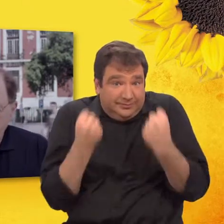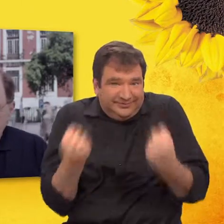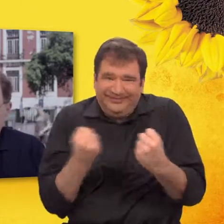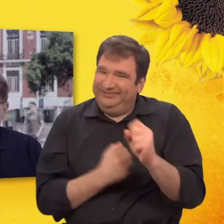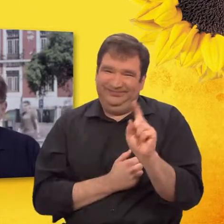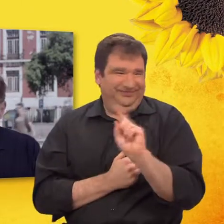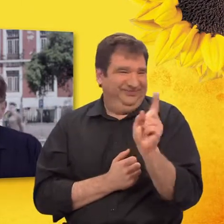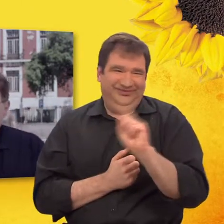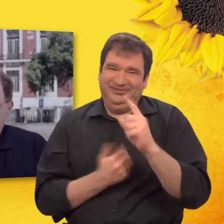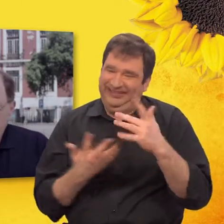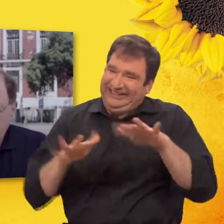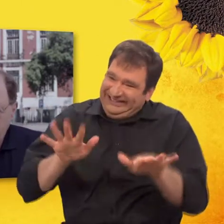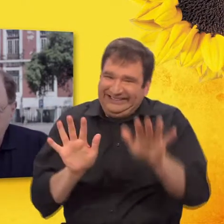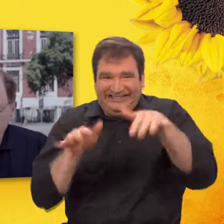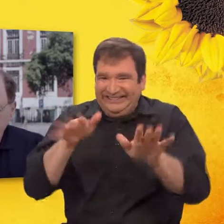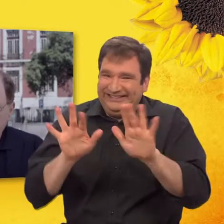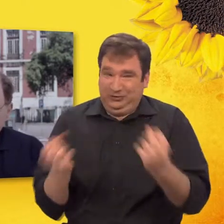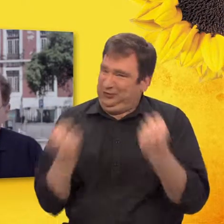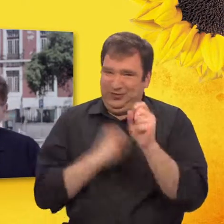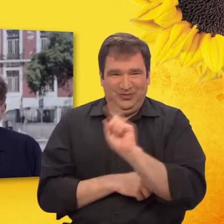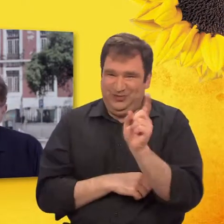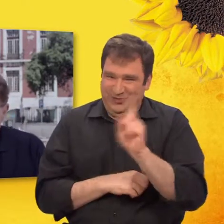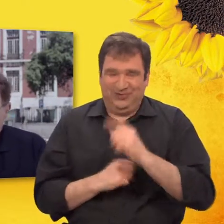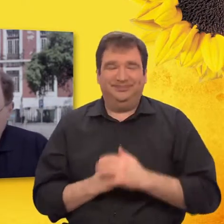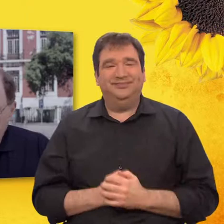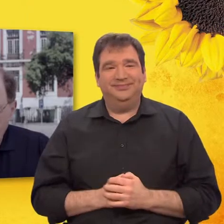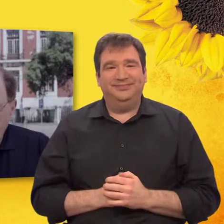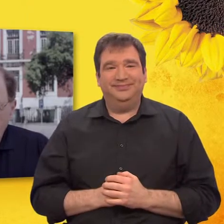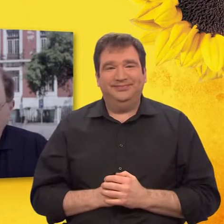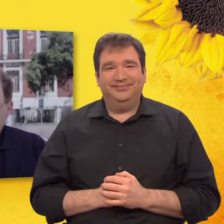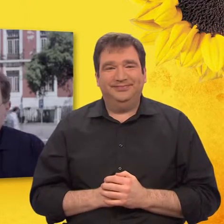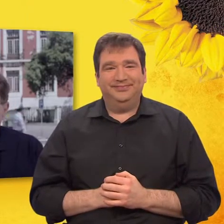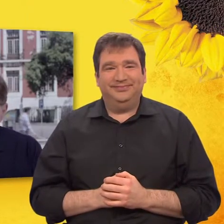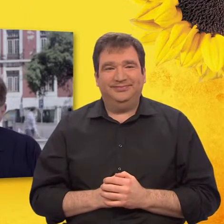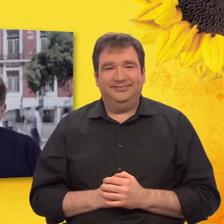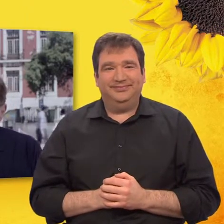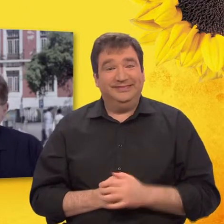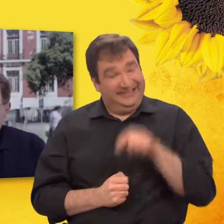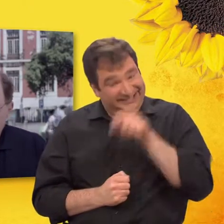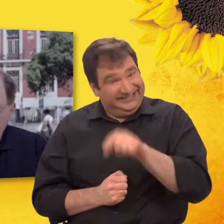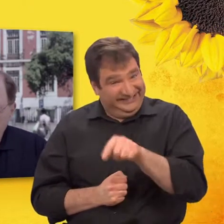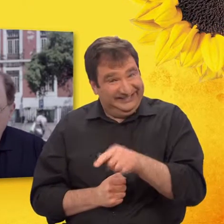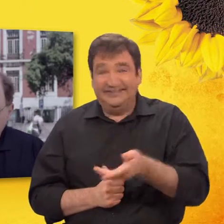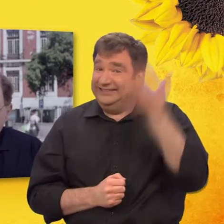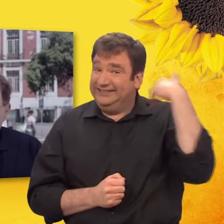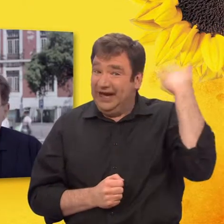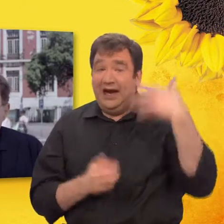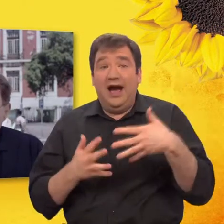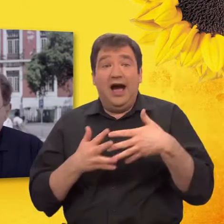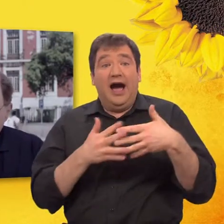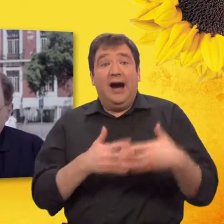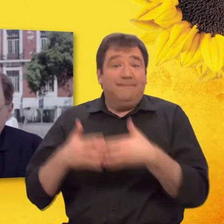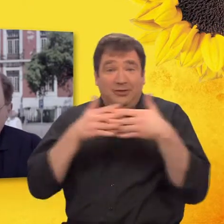The fact is that that is a very fragile way of constructing an